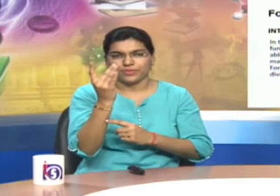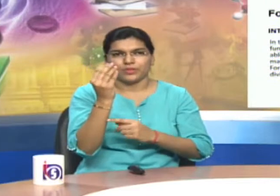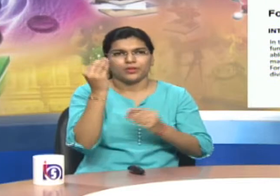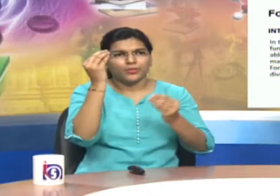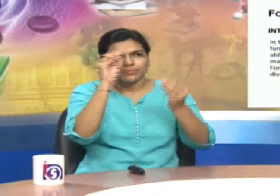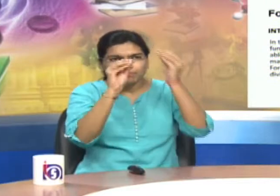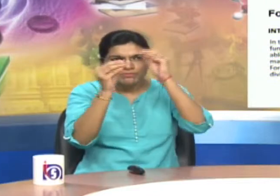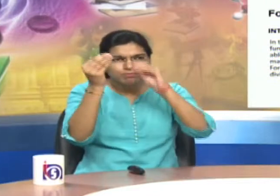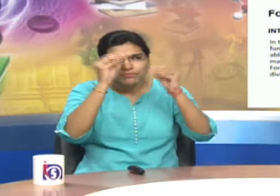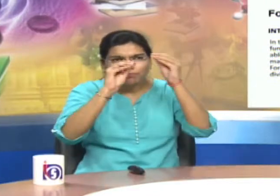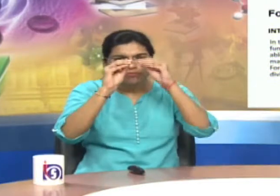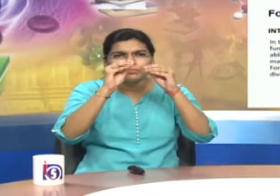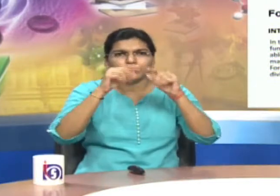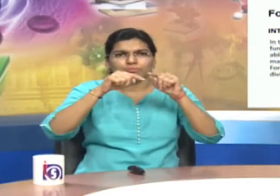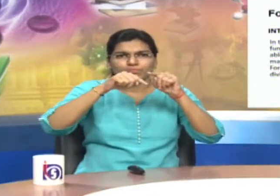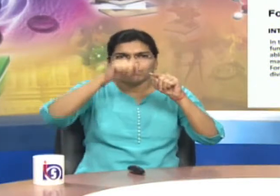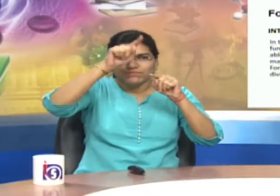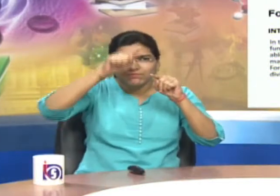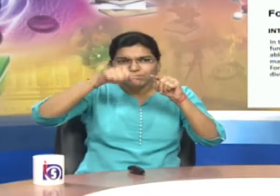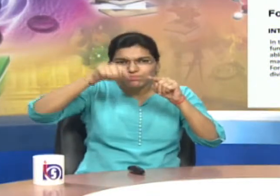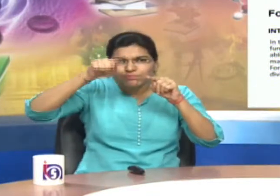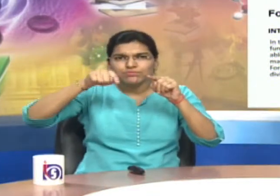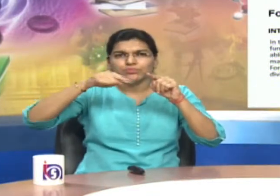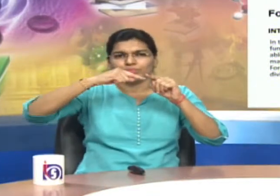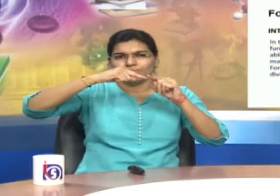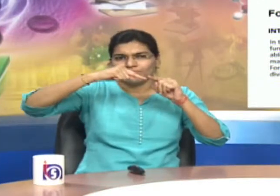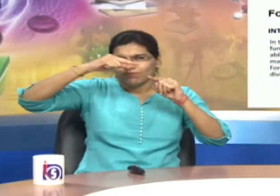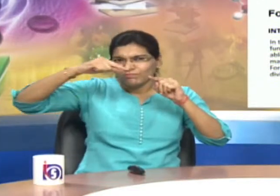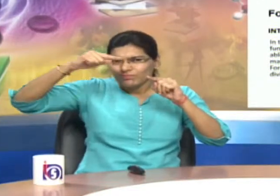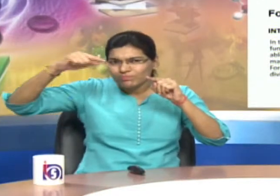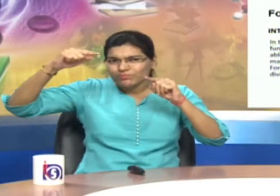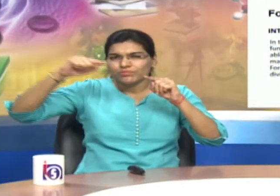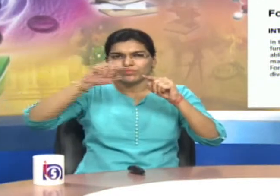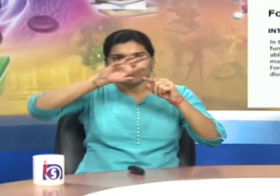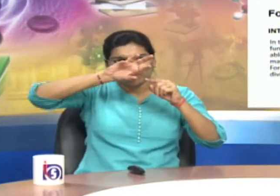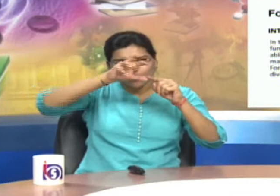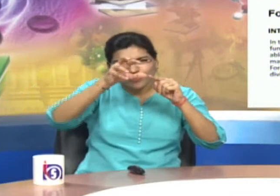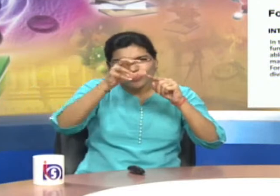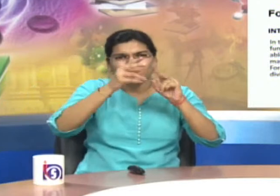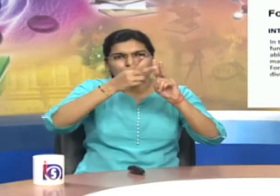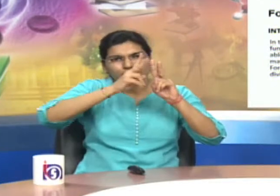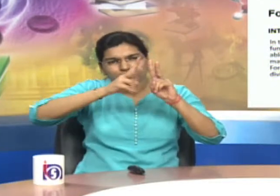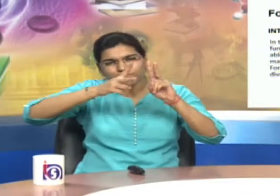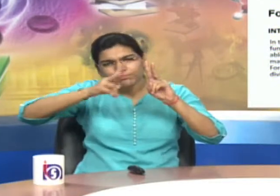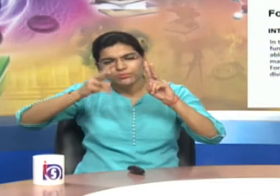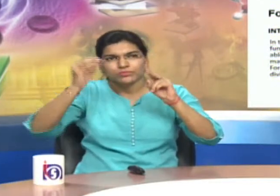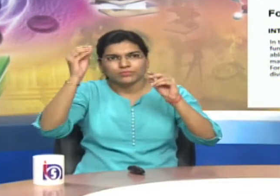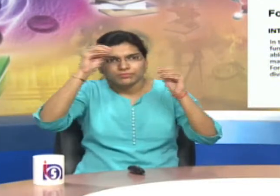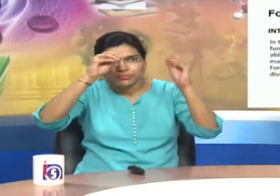seen, like we do mathematical calculation, we make charts. There are different kinds of